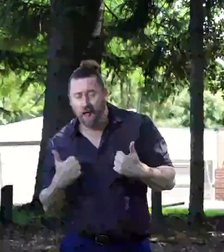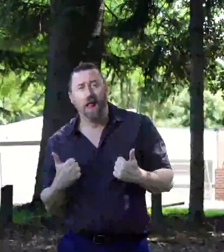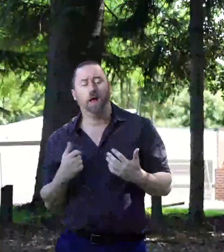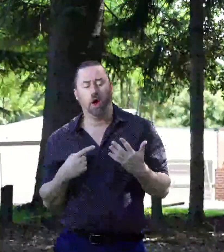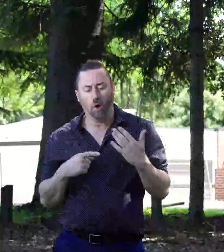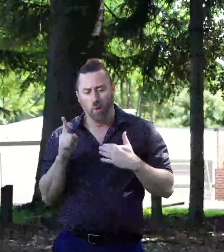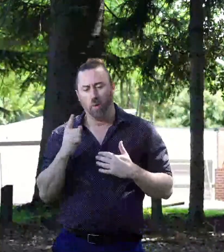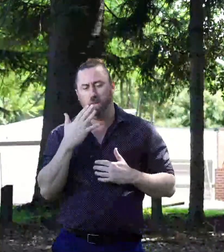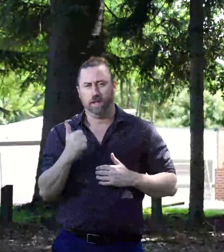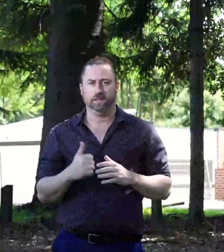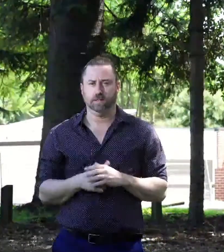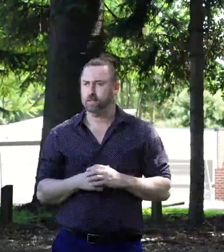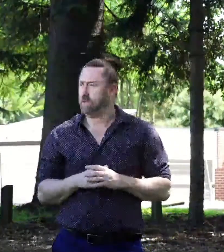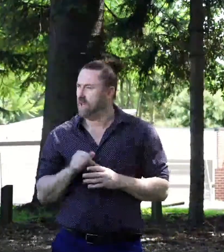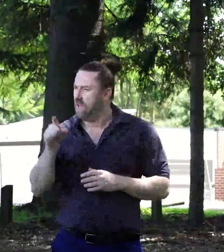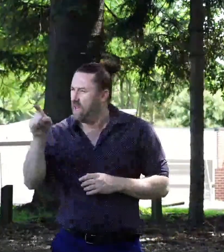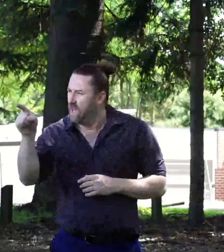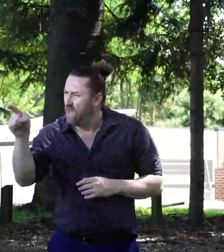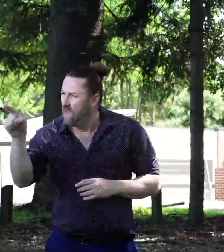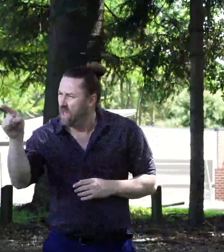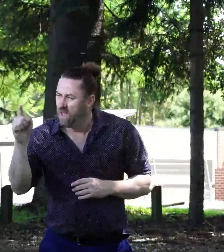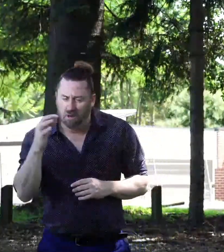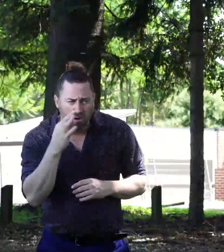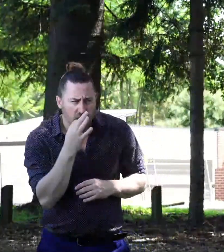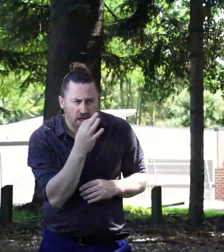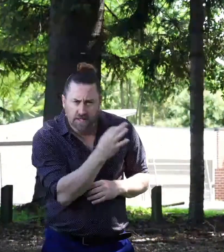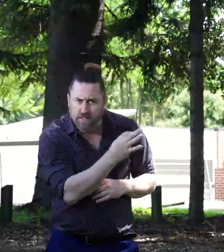really important.